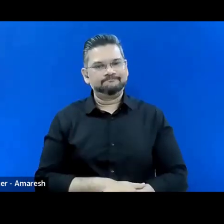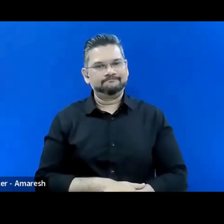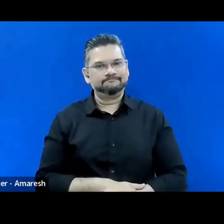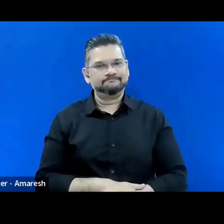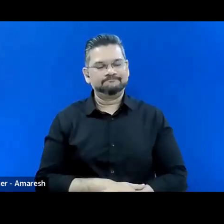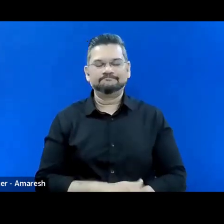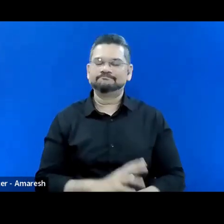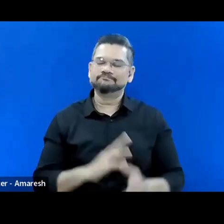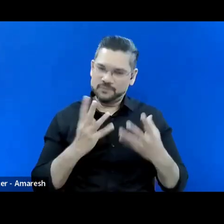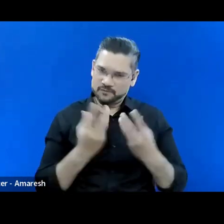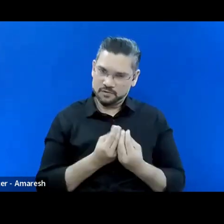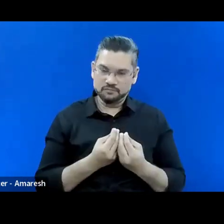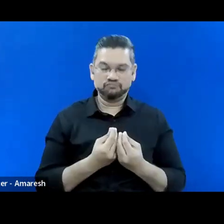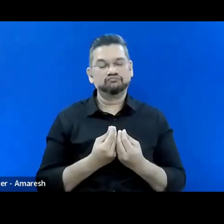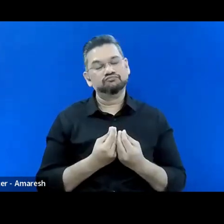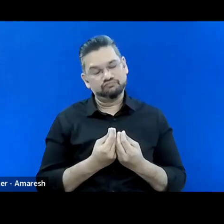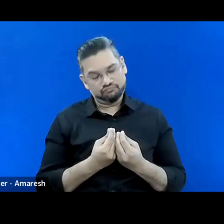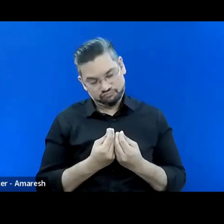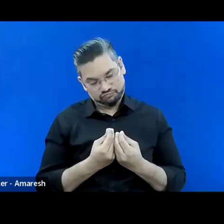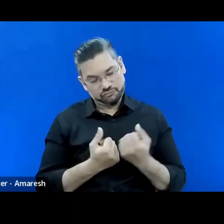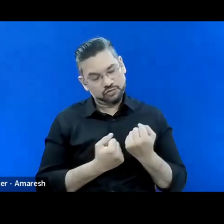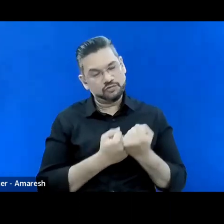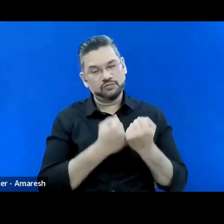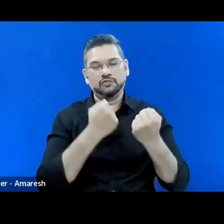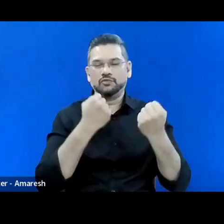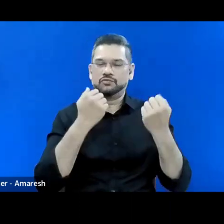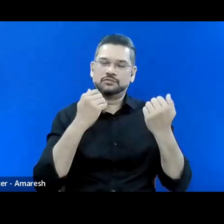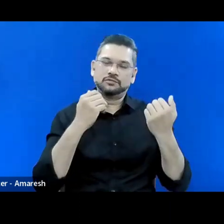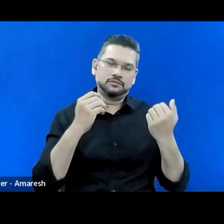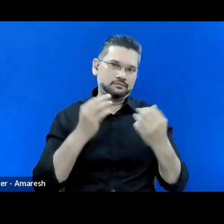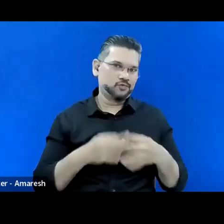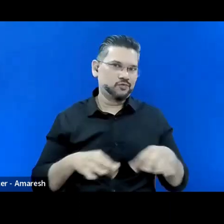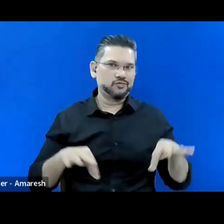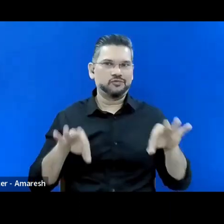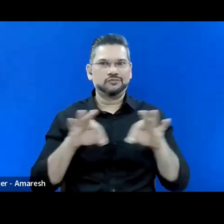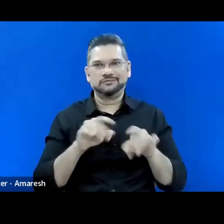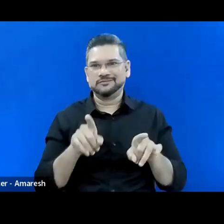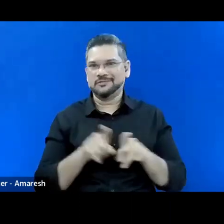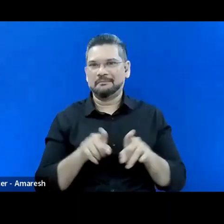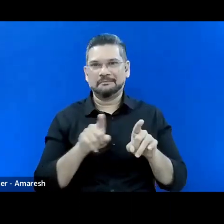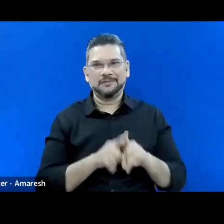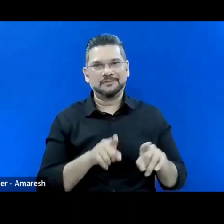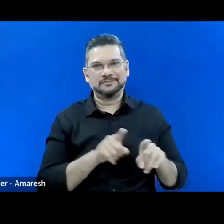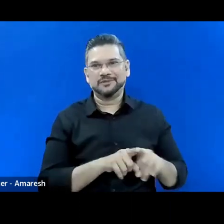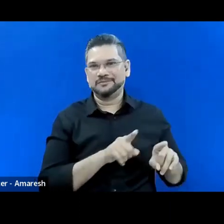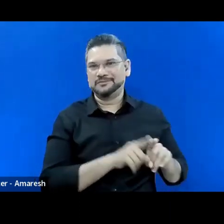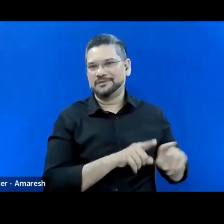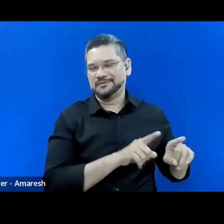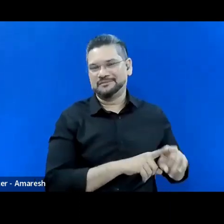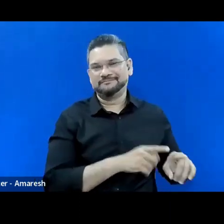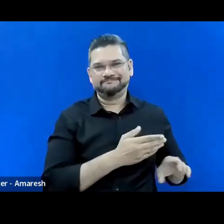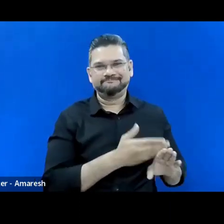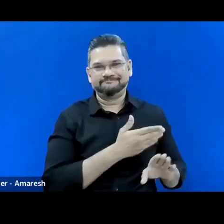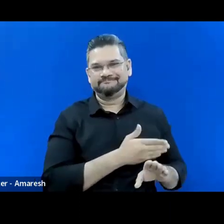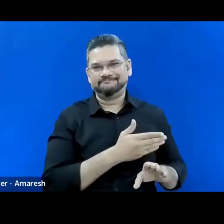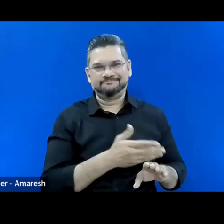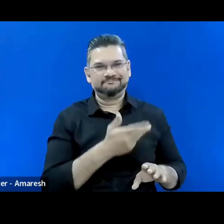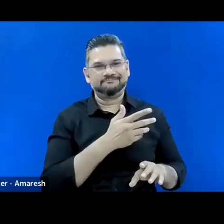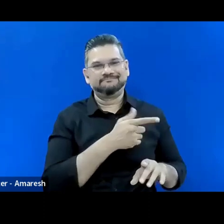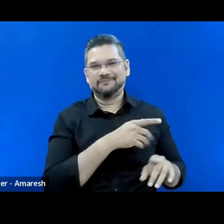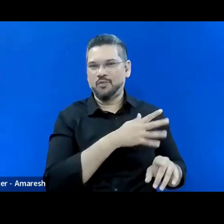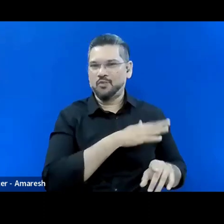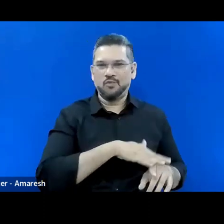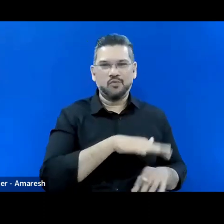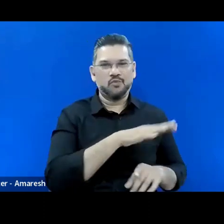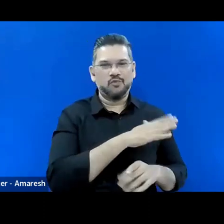family support, then again, yes, we have been discussing the family support in it was raised in all presentations. And